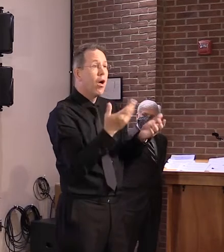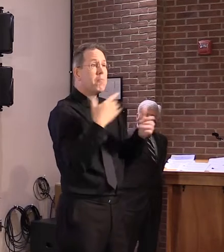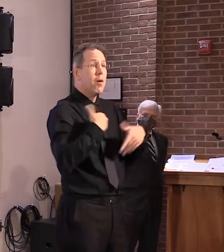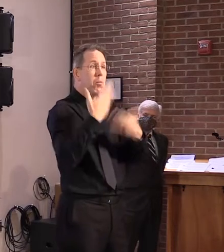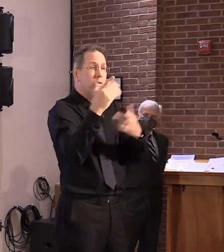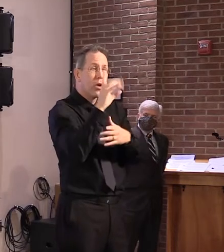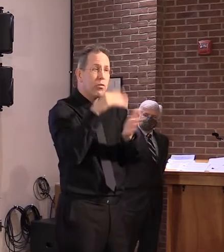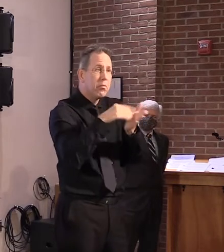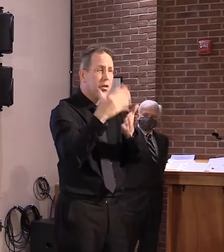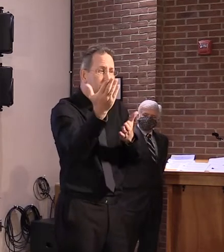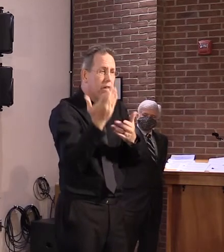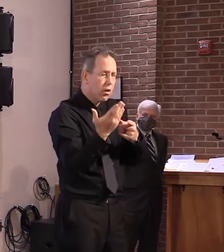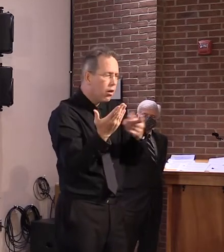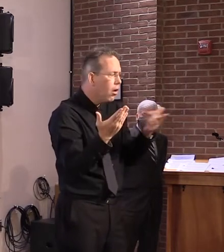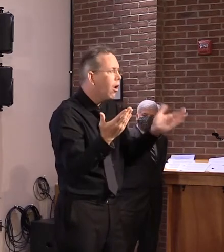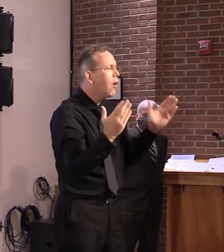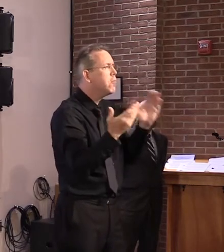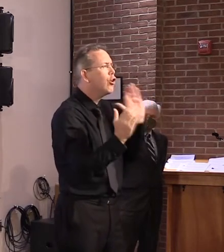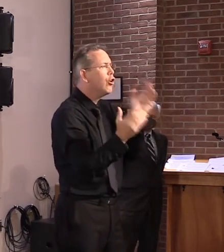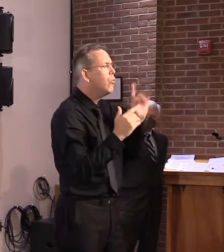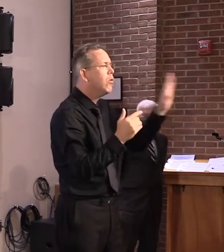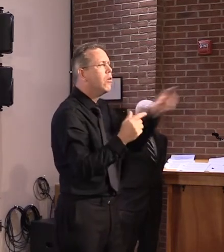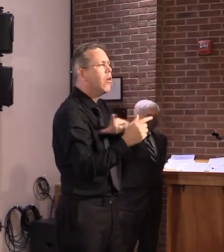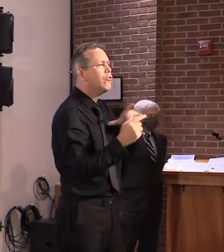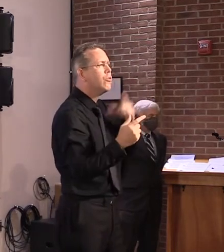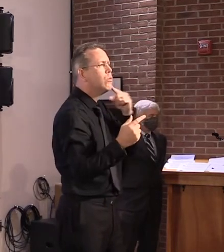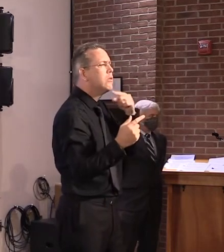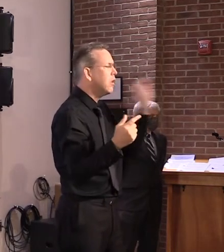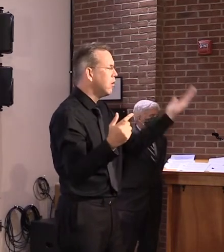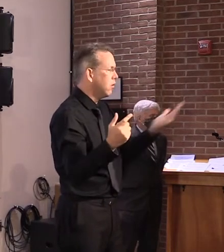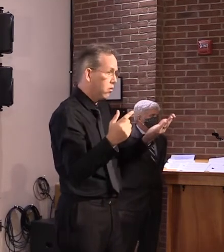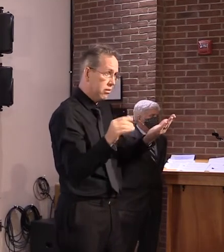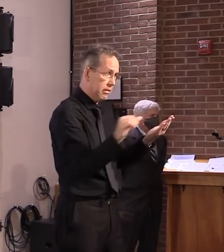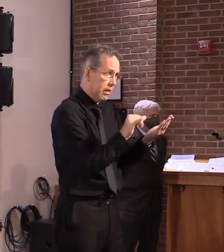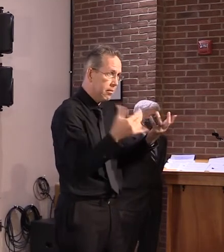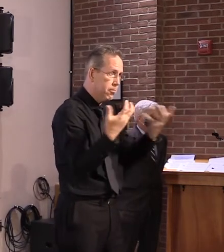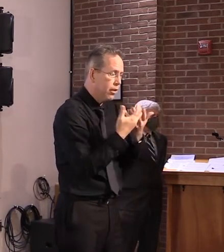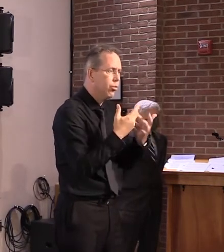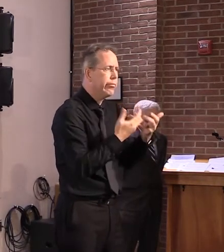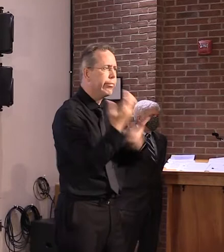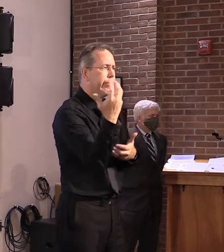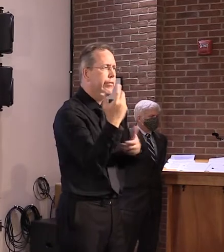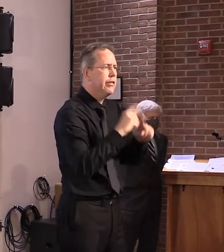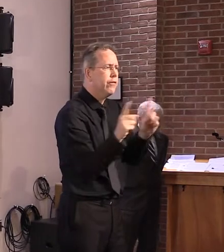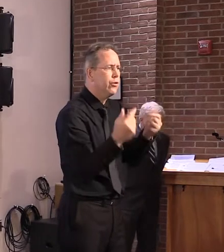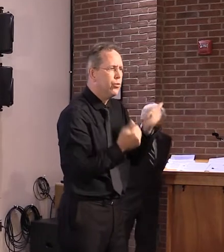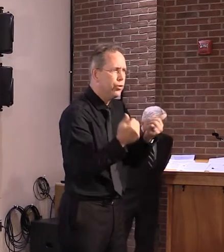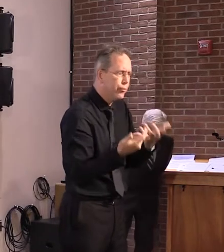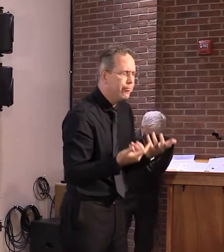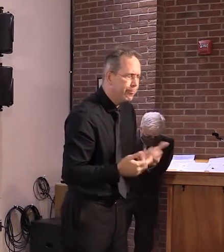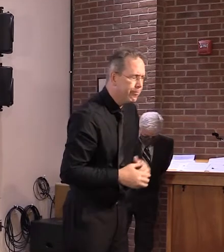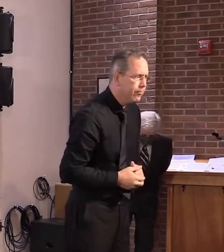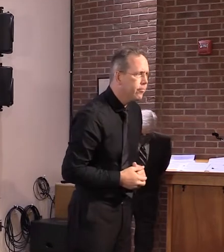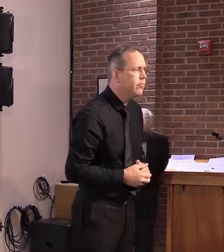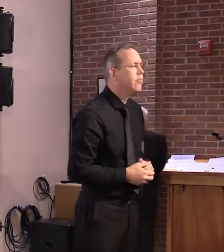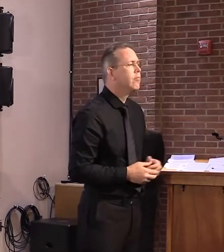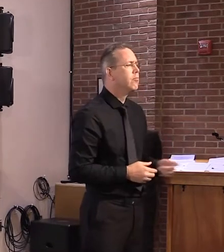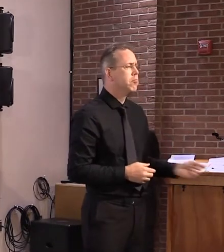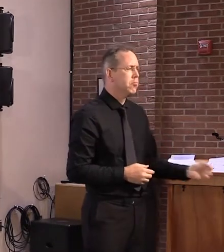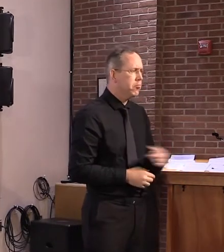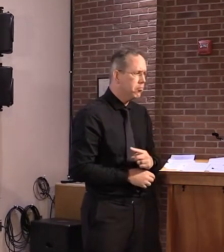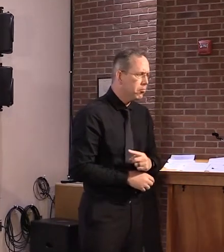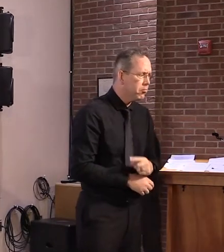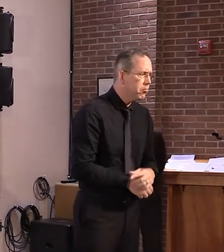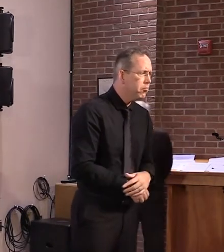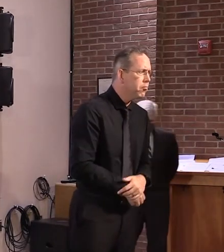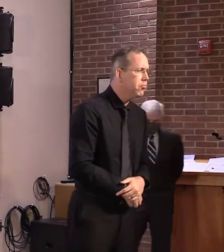when we get that comprised. And then the last follow-up question. So your administration will be tasked with rolling this out, and the ACCD will be distributing